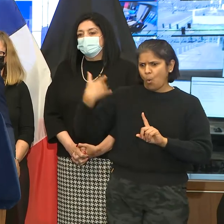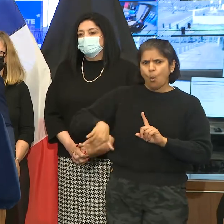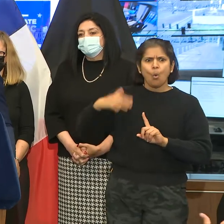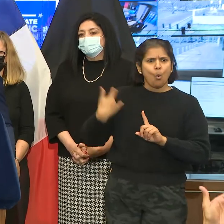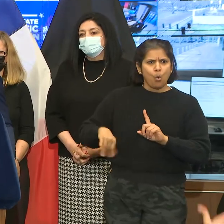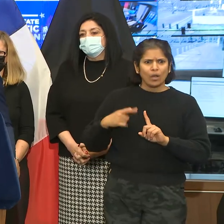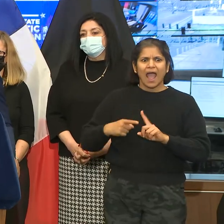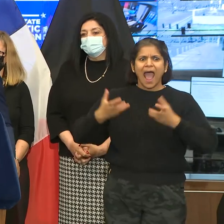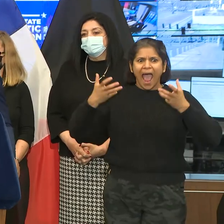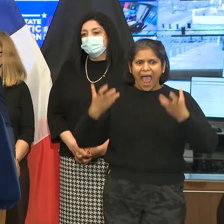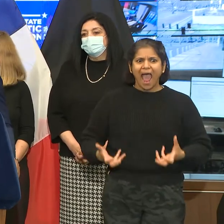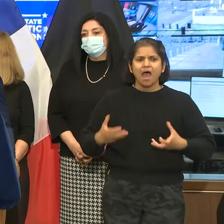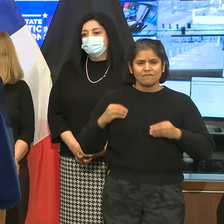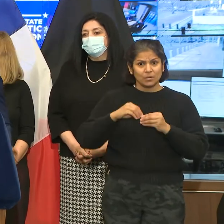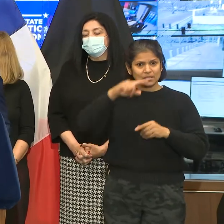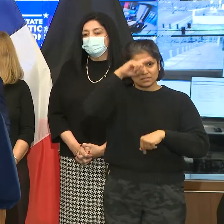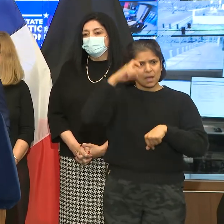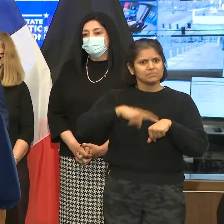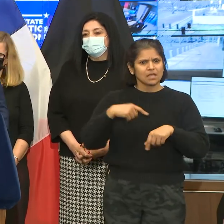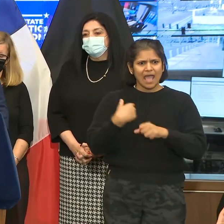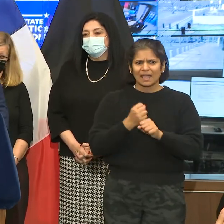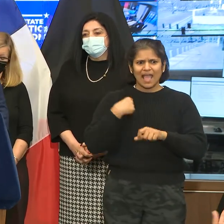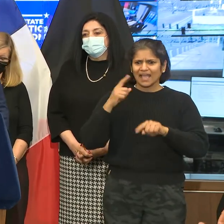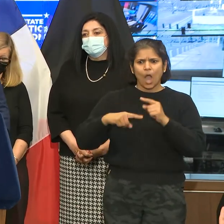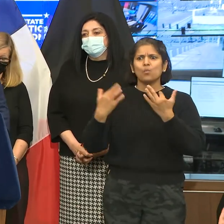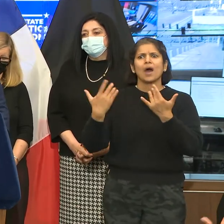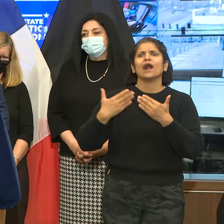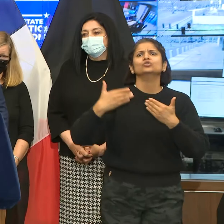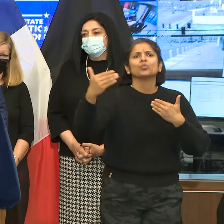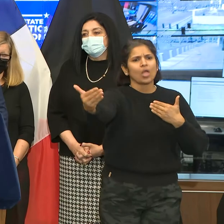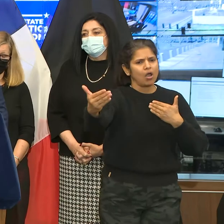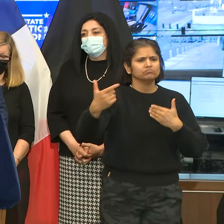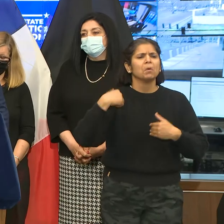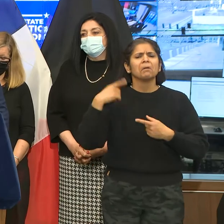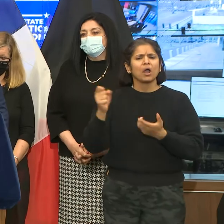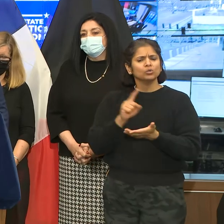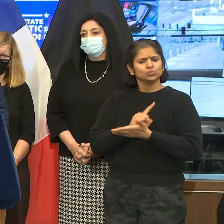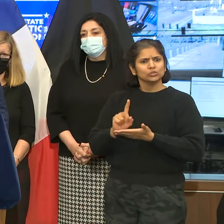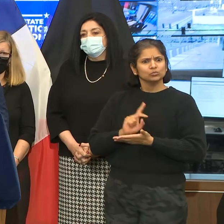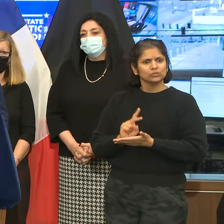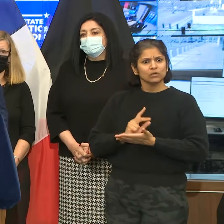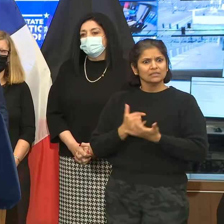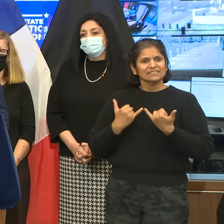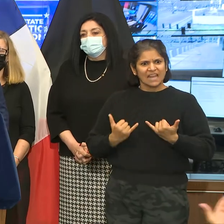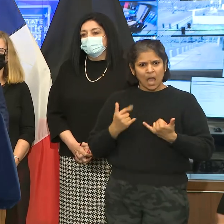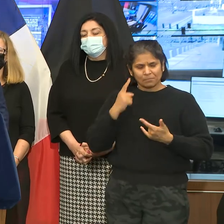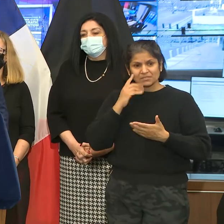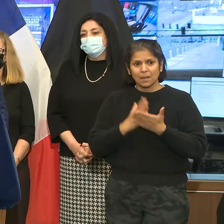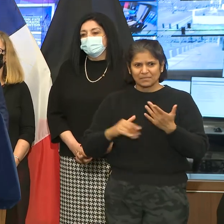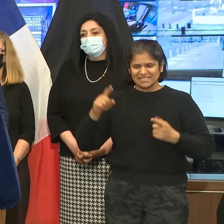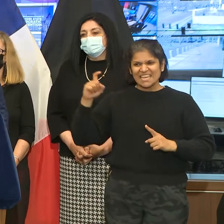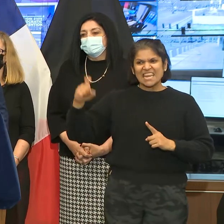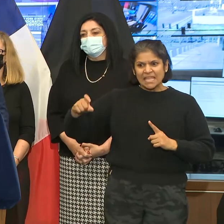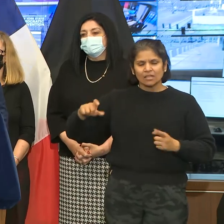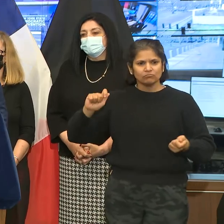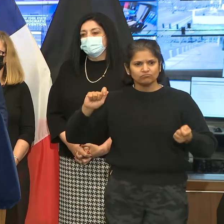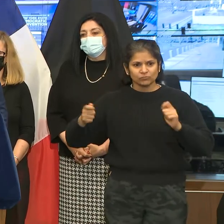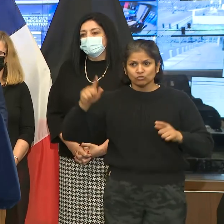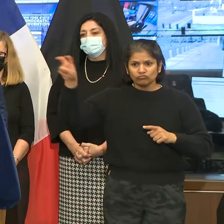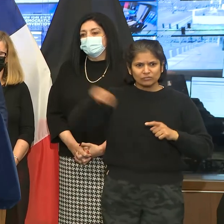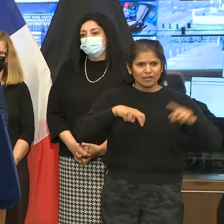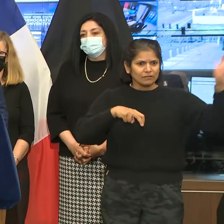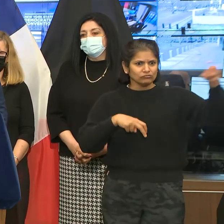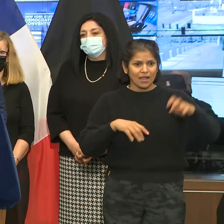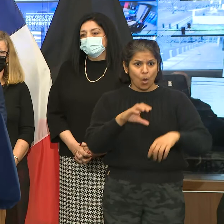long period of time. And so you will see in the next few weeks some of the necessary, appropriate transferring